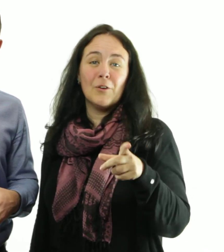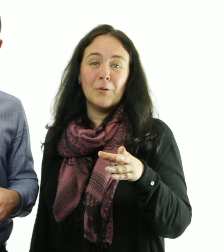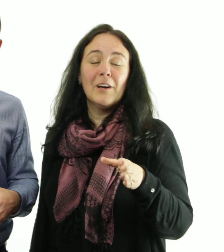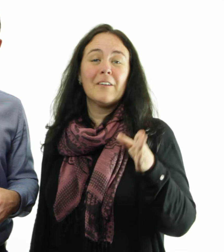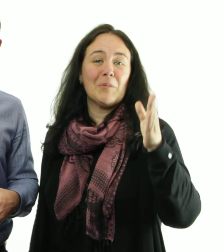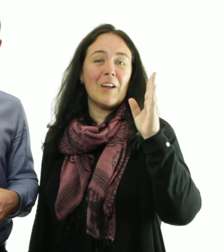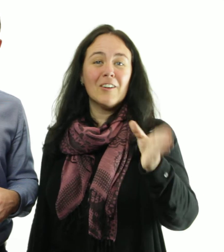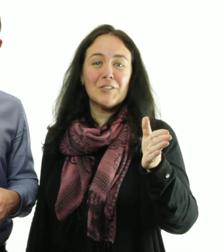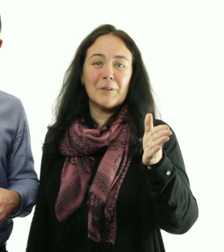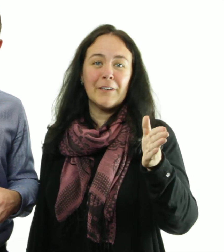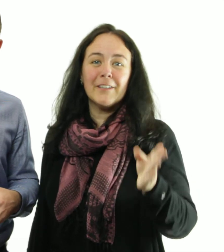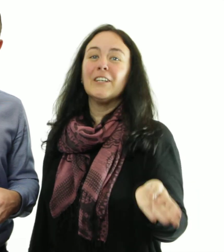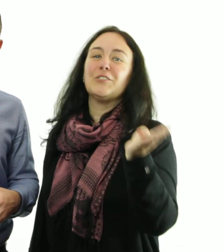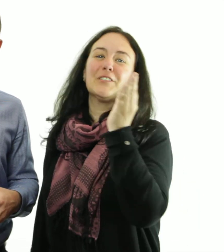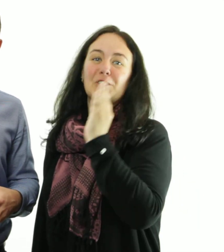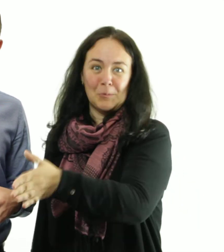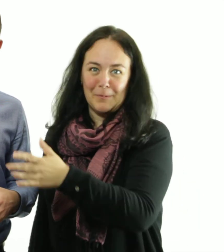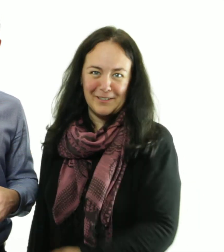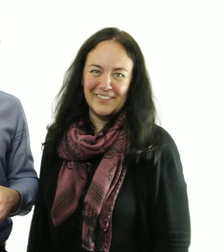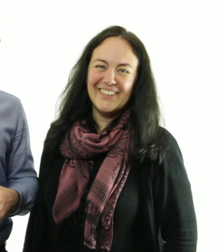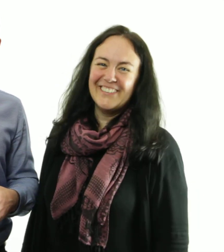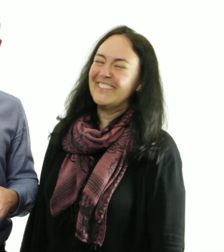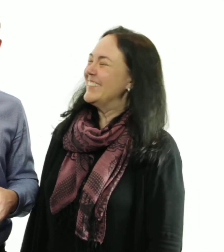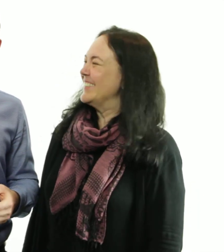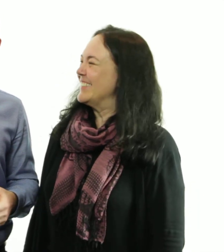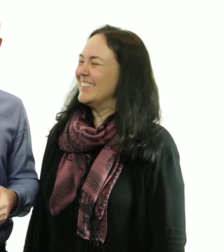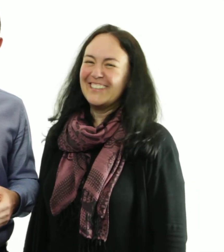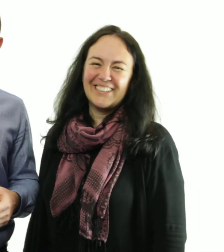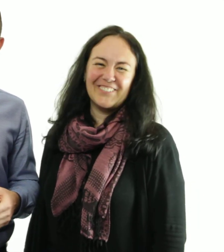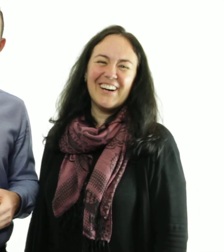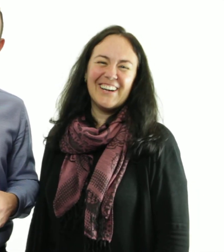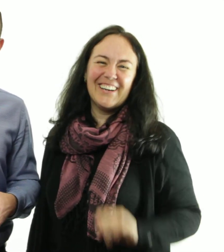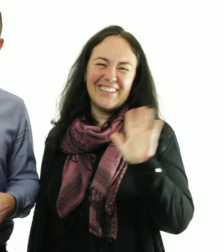from an entrepreneur to a superpreneur. See you soon. All the best.